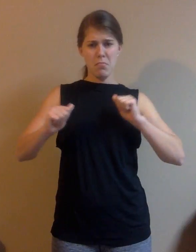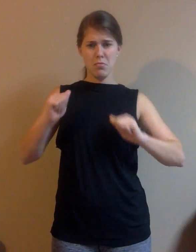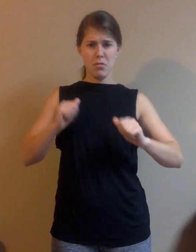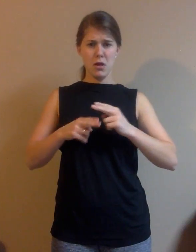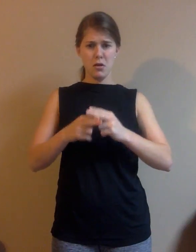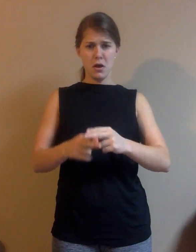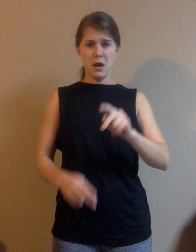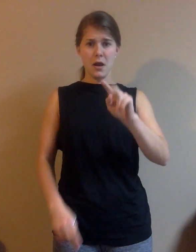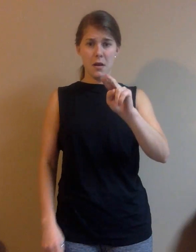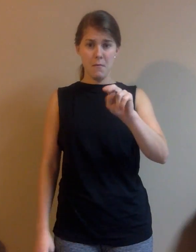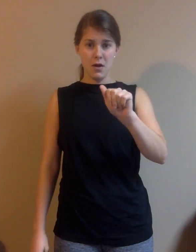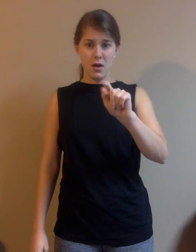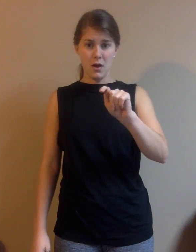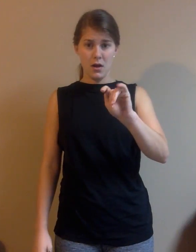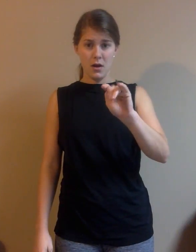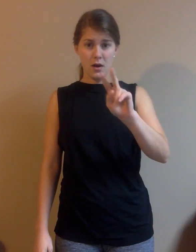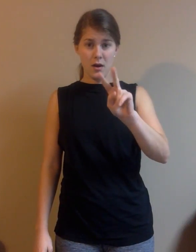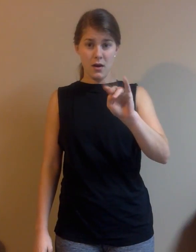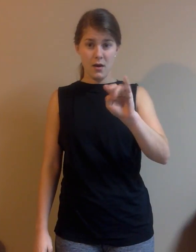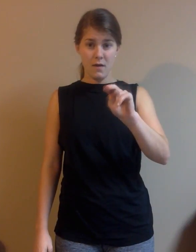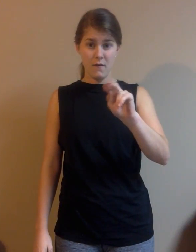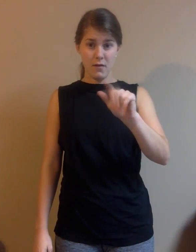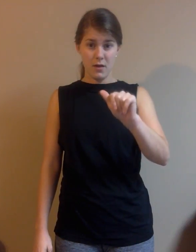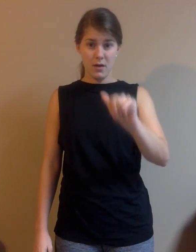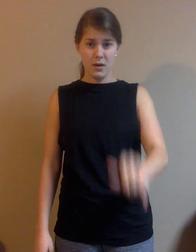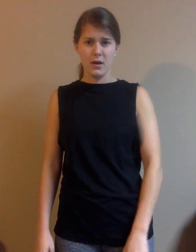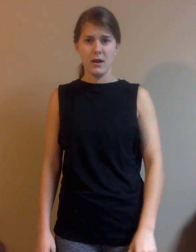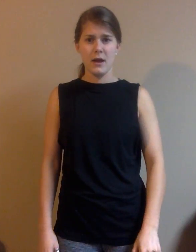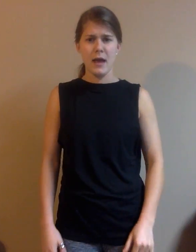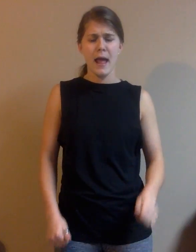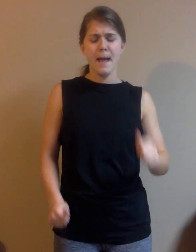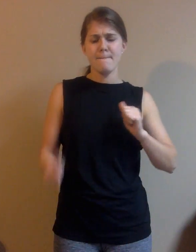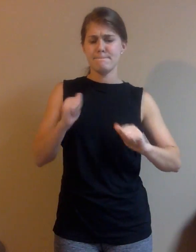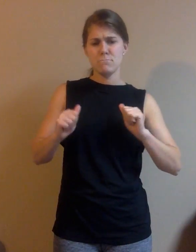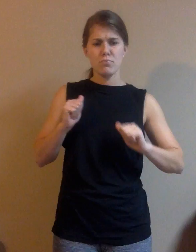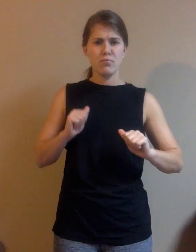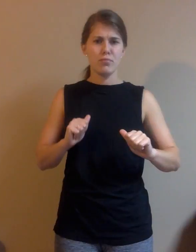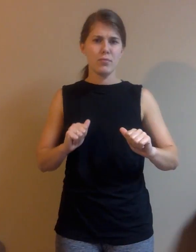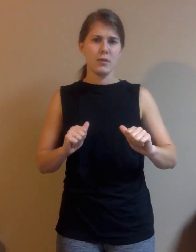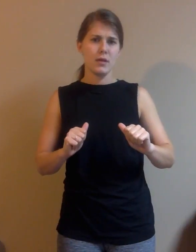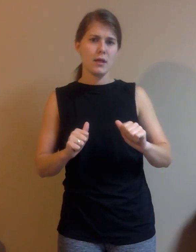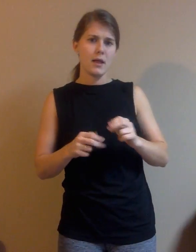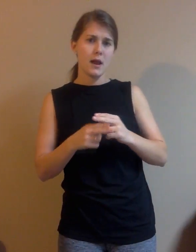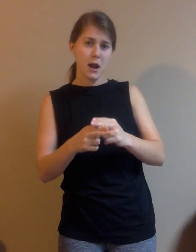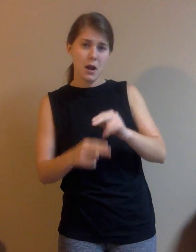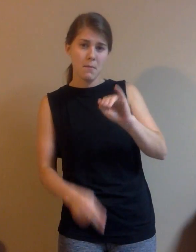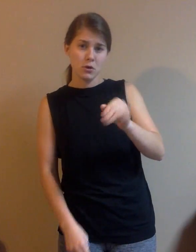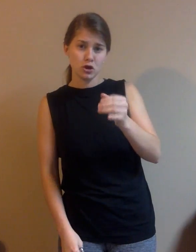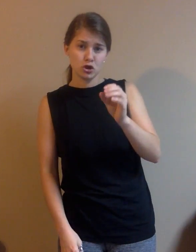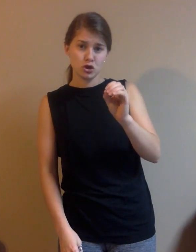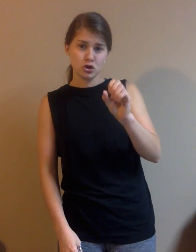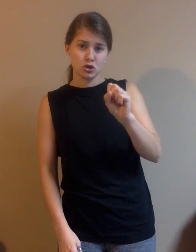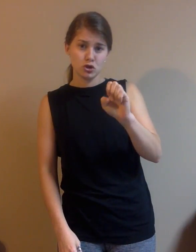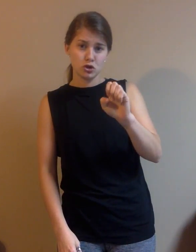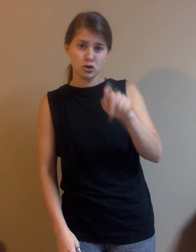But James got the part of Joseph, which we were thrilled about. We consider this to be one of the lead parts. We had the place crammed